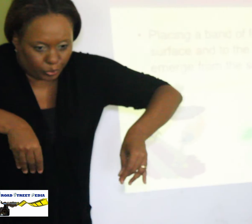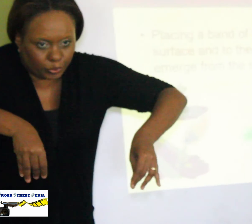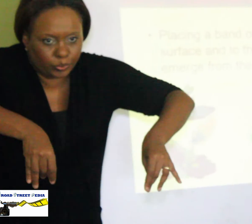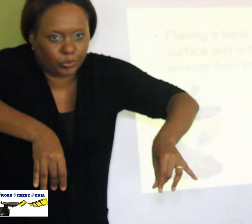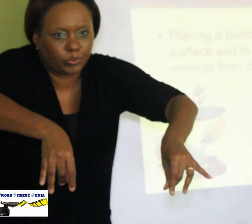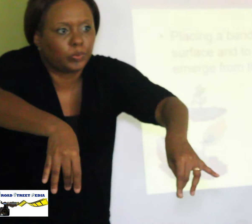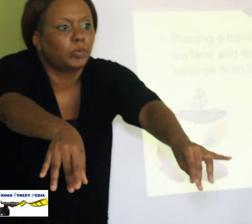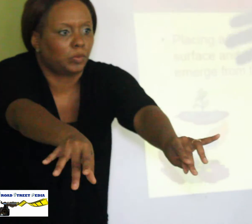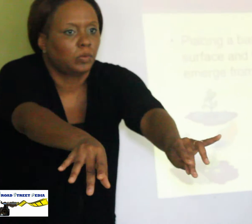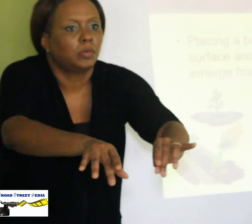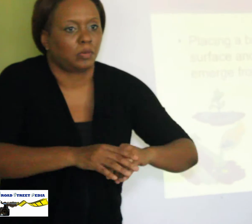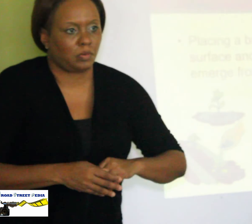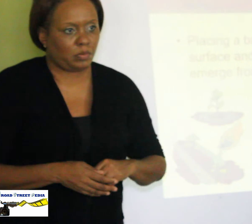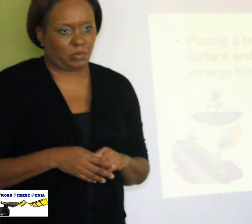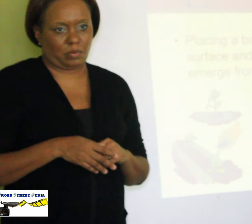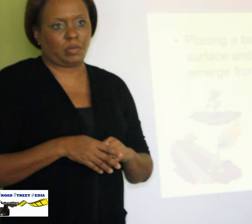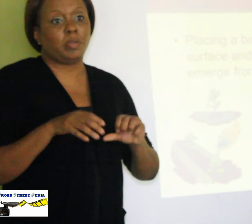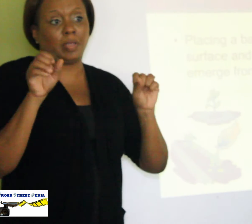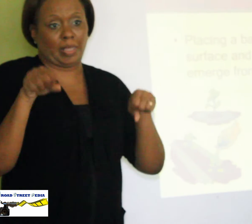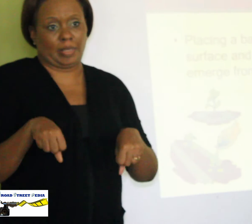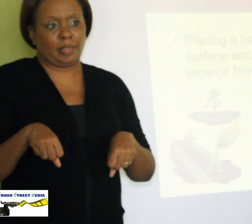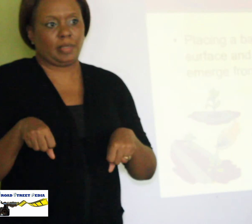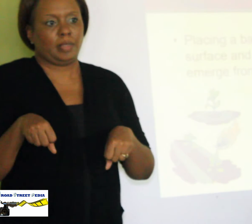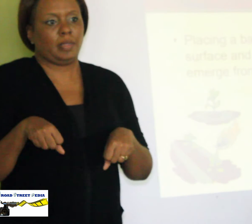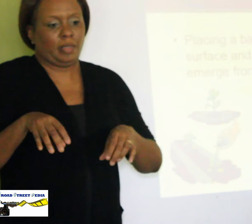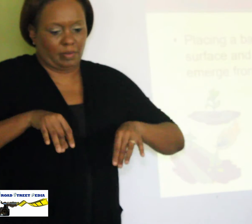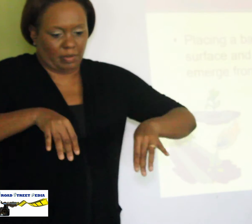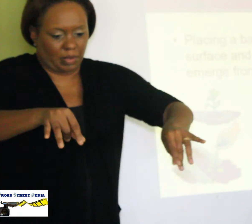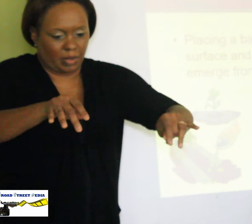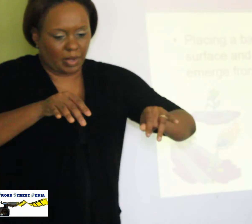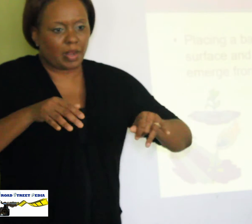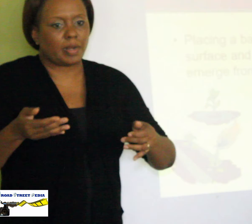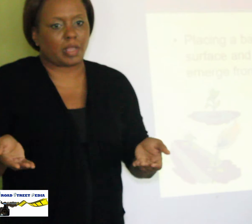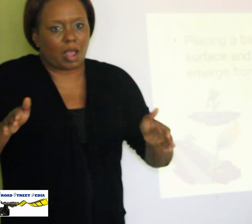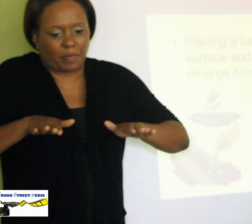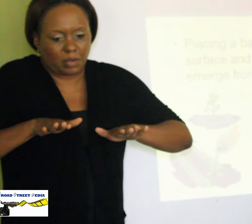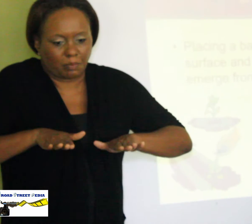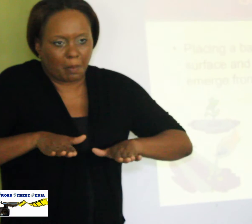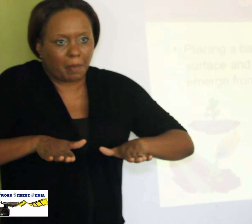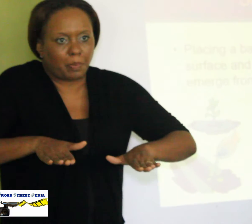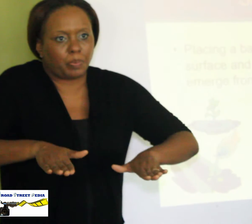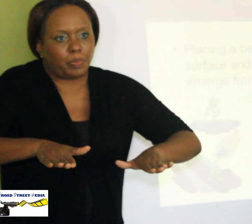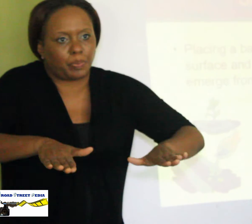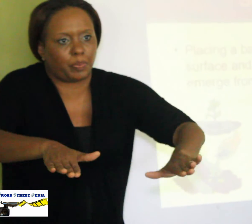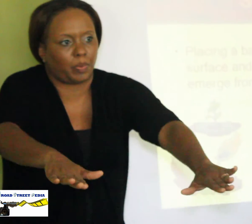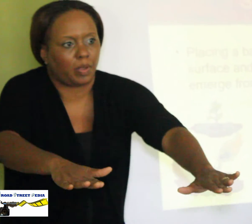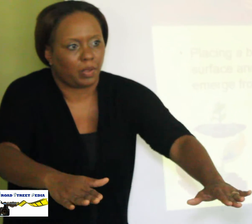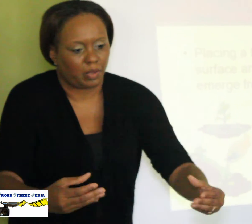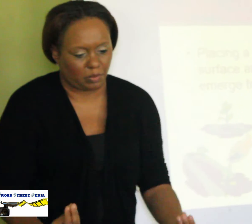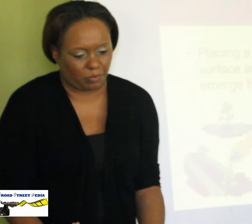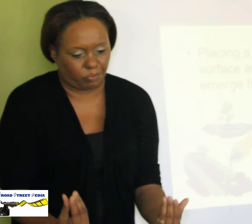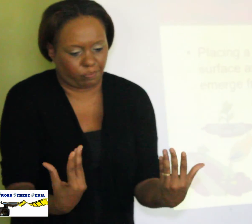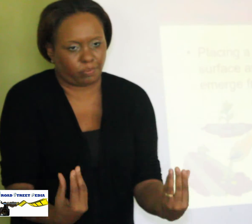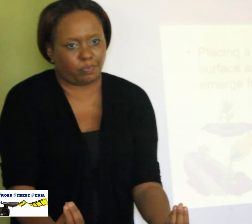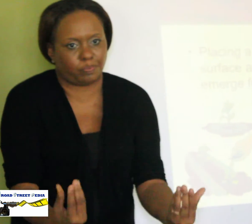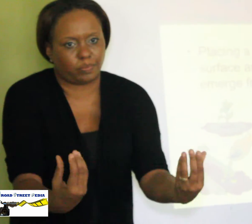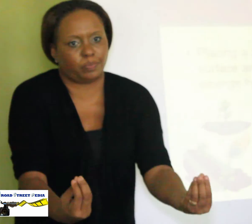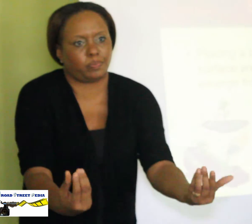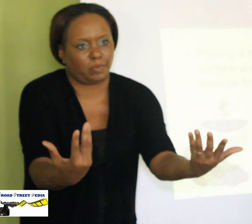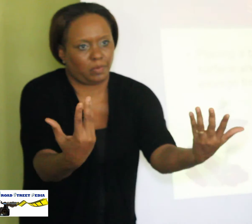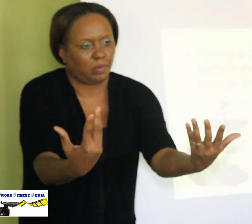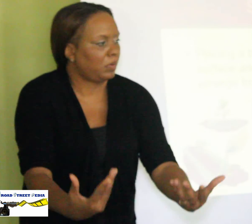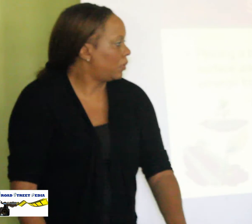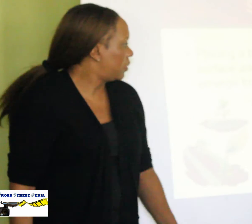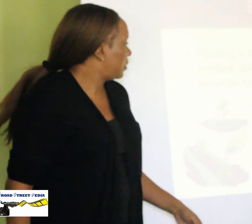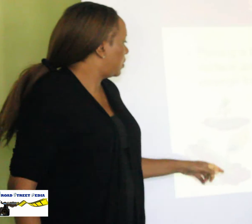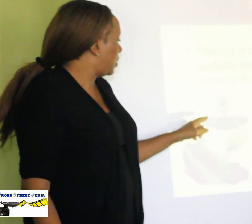line, or we call linear now, and you cover it, so that the plants there will extract the fertilizer from both sides. Right? So